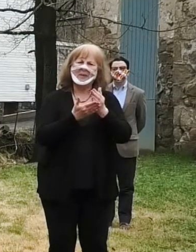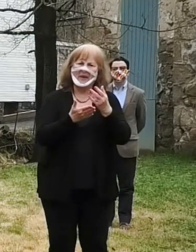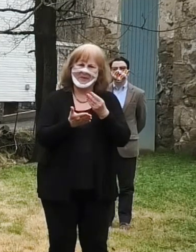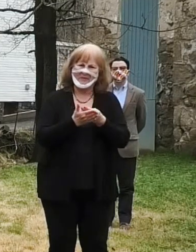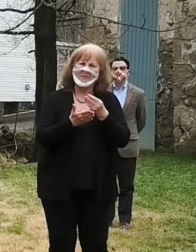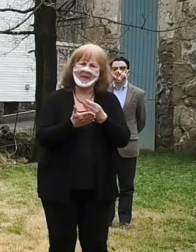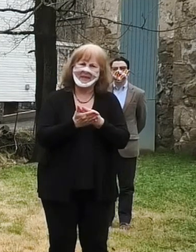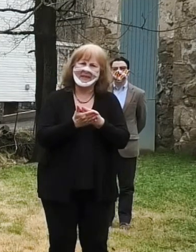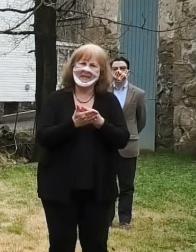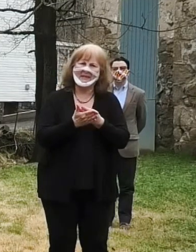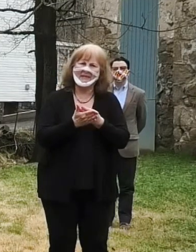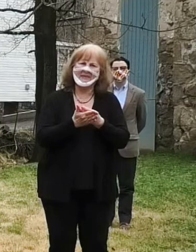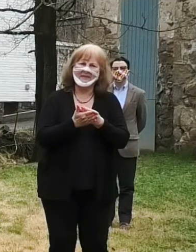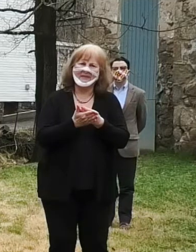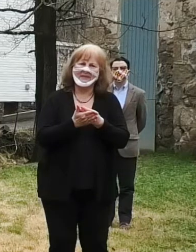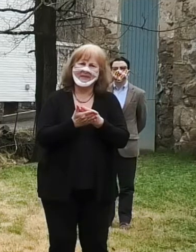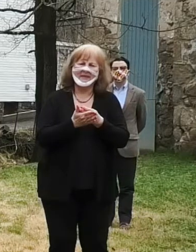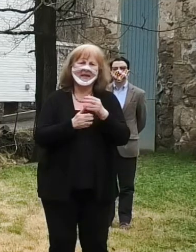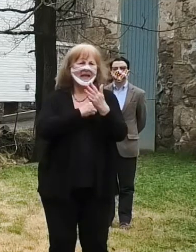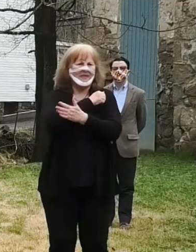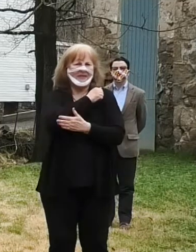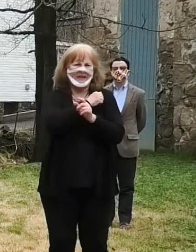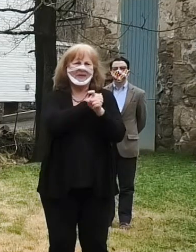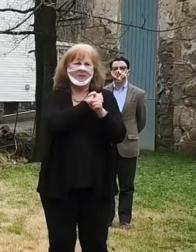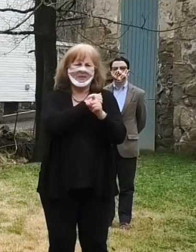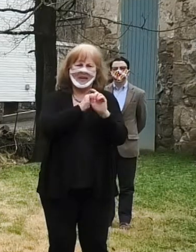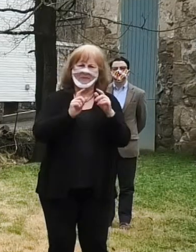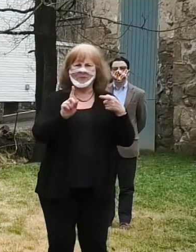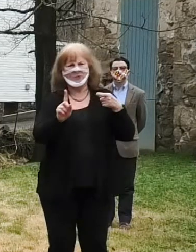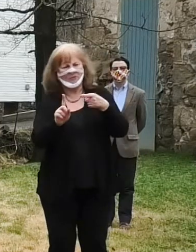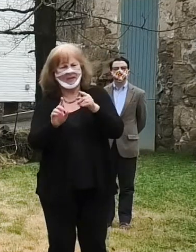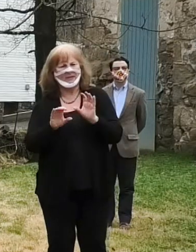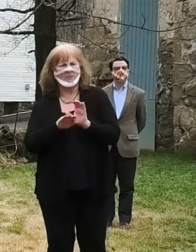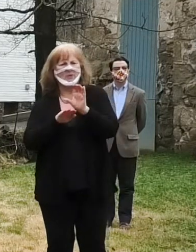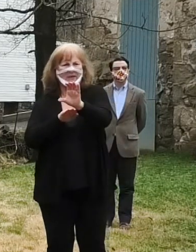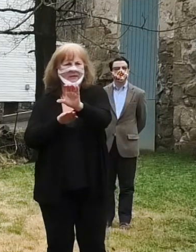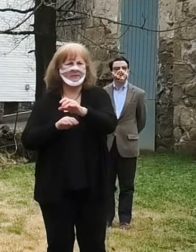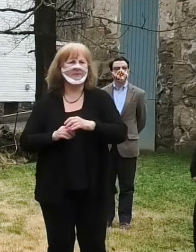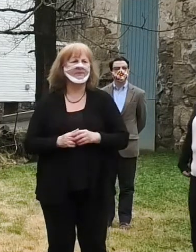money that the county will have to directly put in.